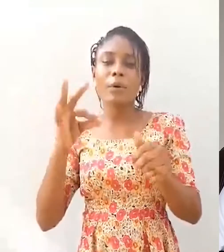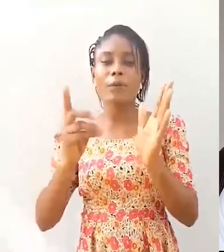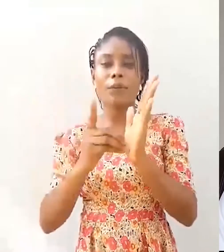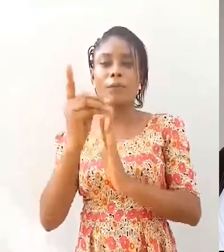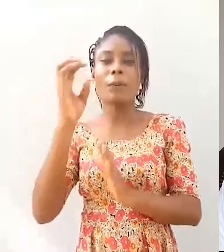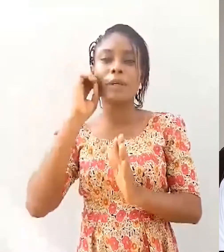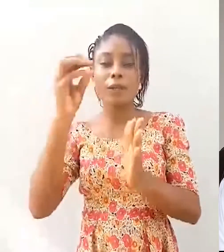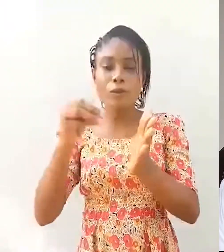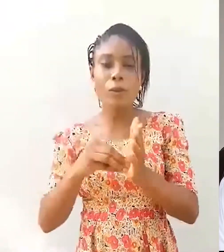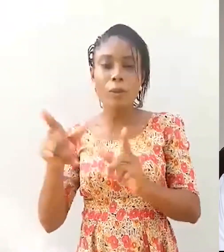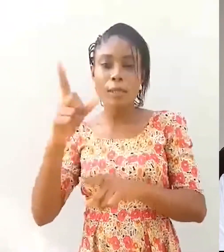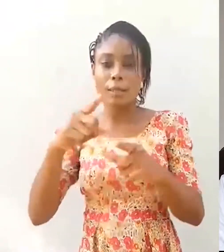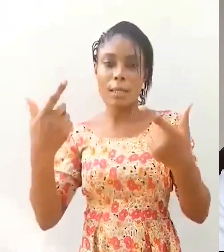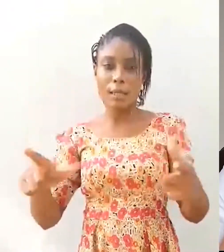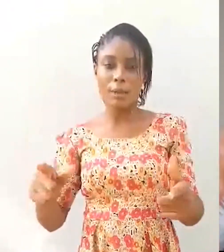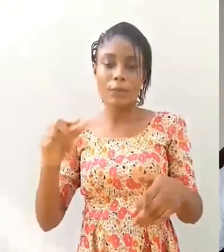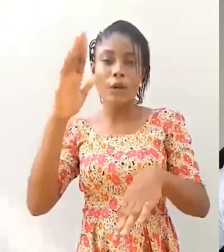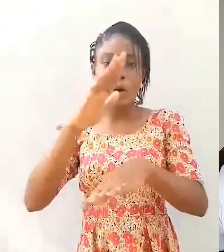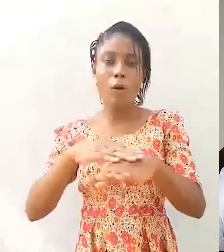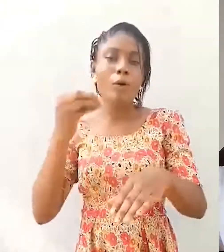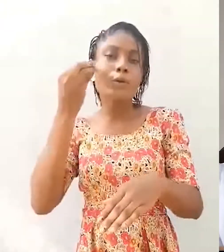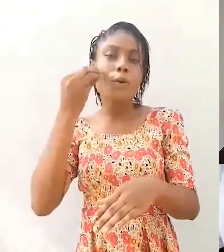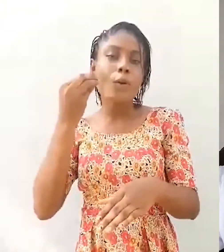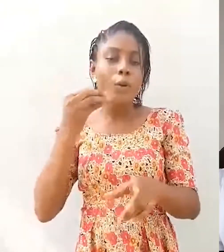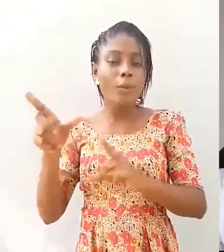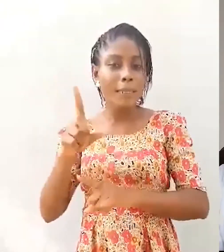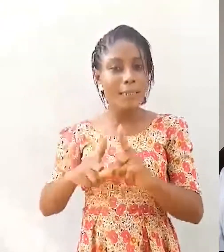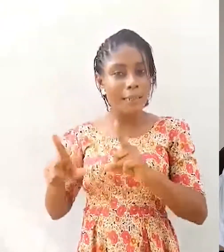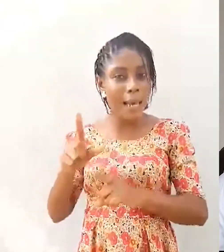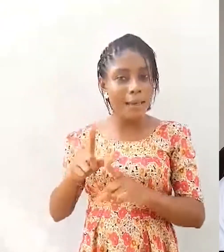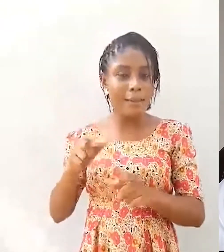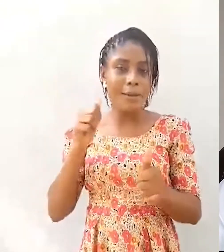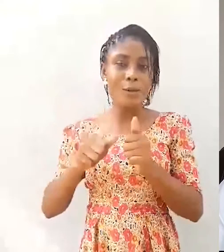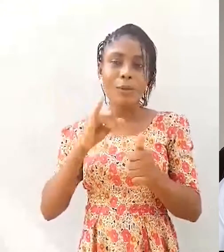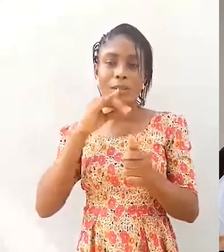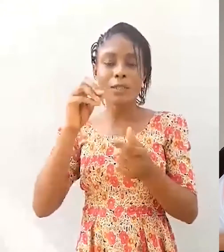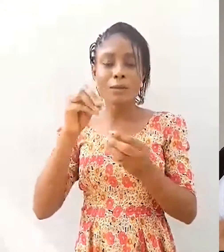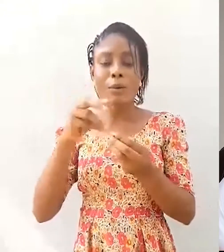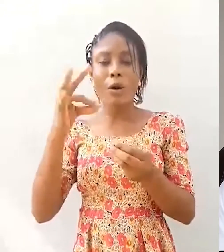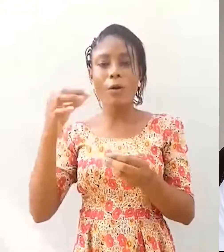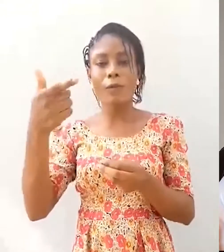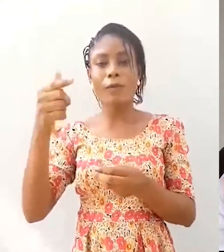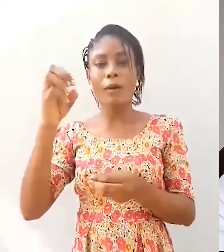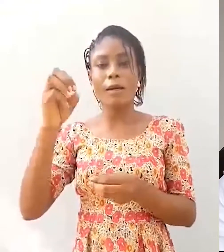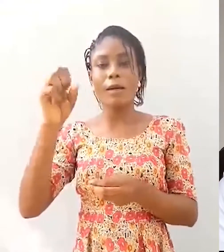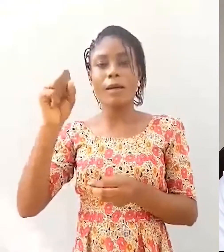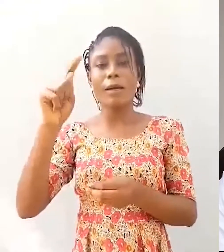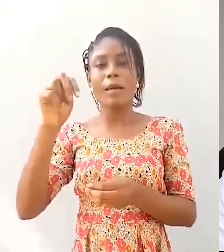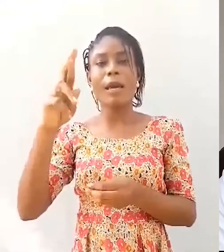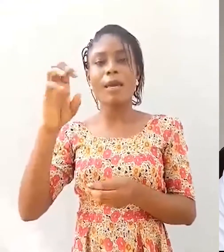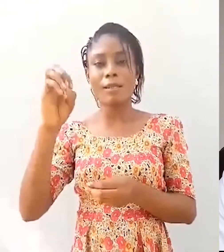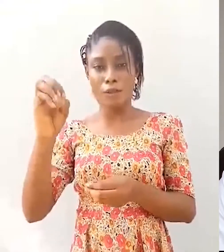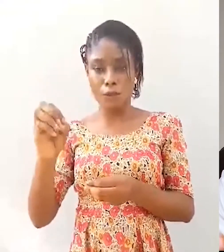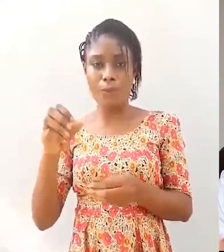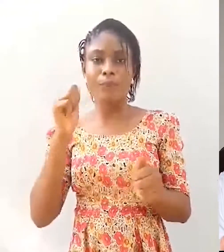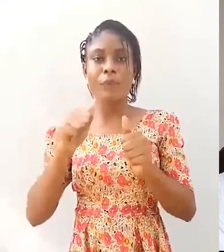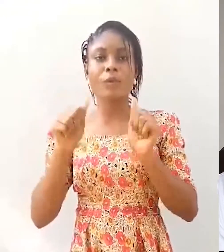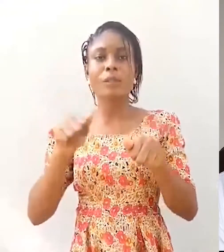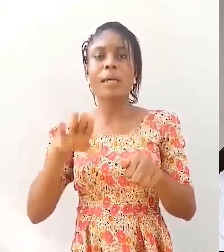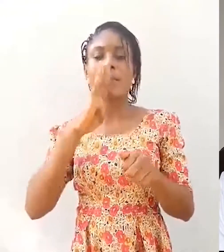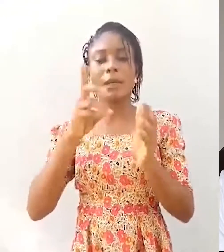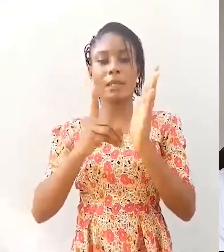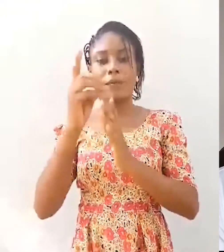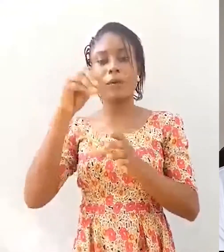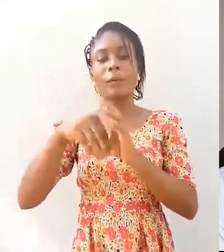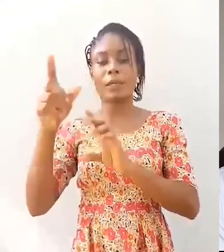of gestural communication, which can develop over time into sign language. But whereby the deaf child is forbidden from